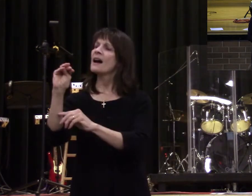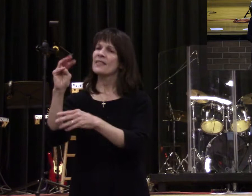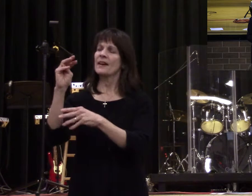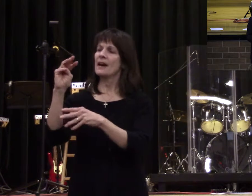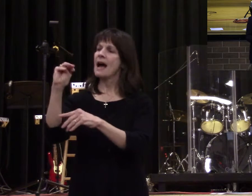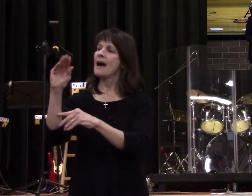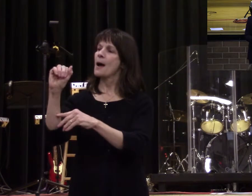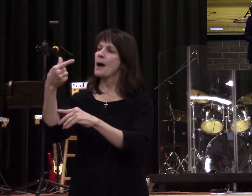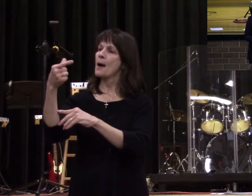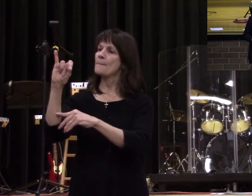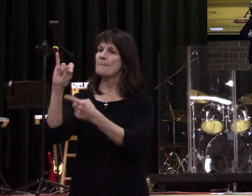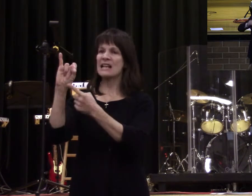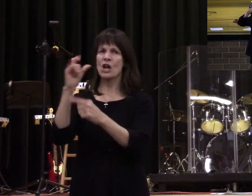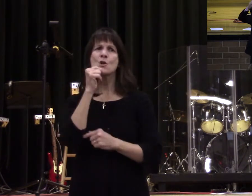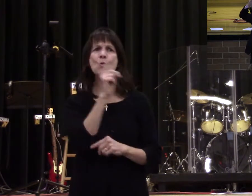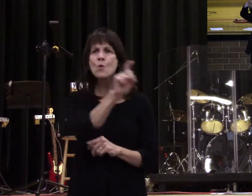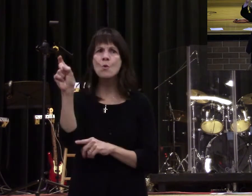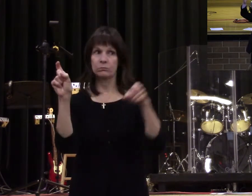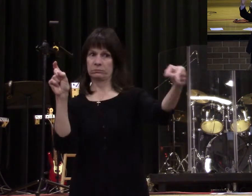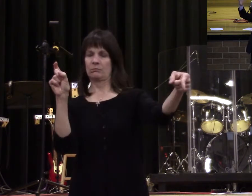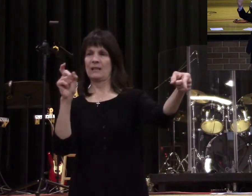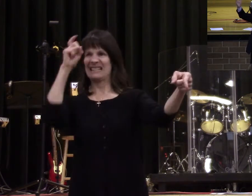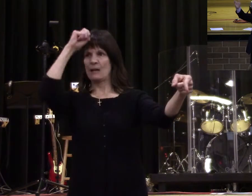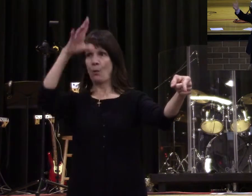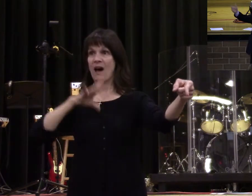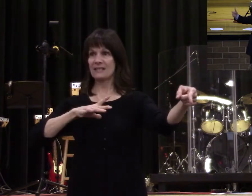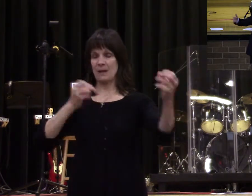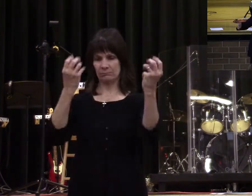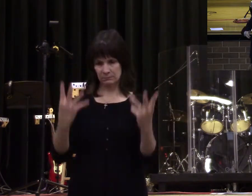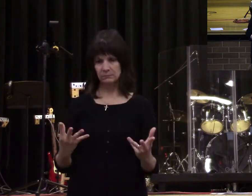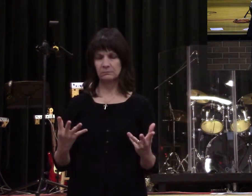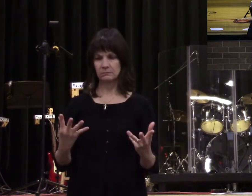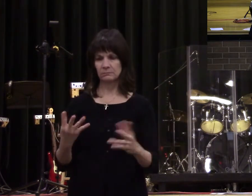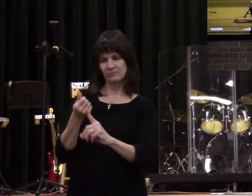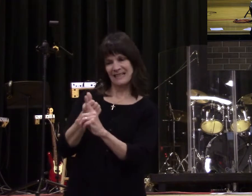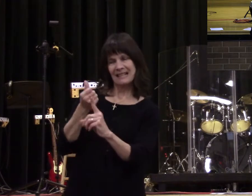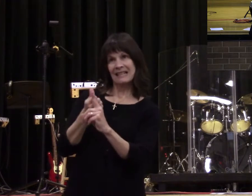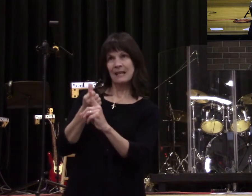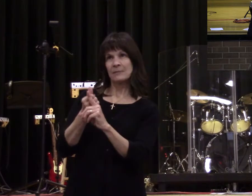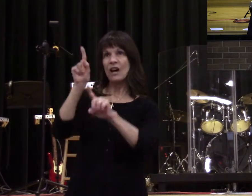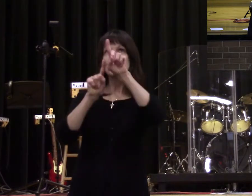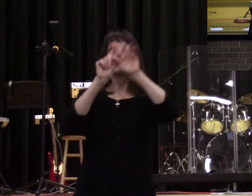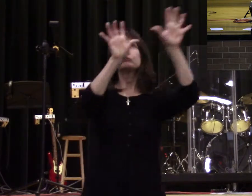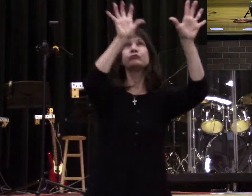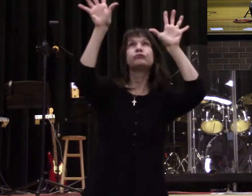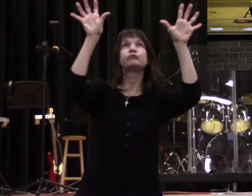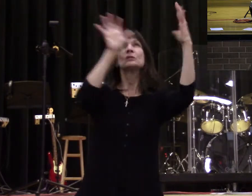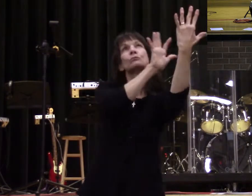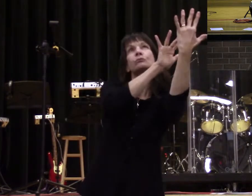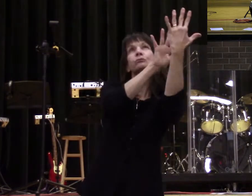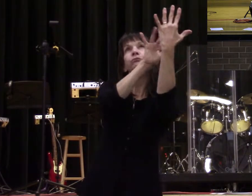They were wise men. Very good. They were students of the stars. Okay. Do you also know that they were